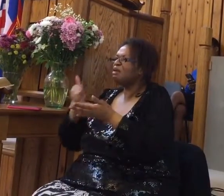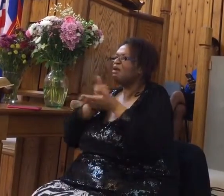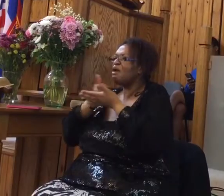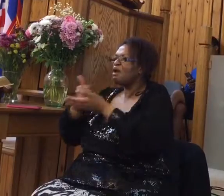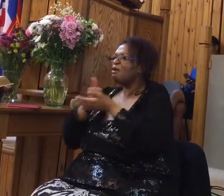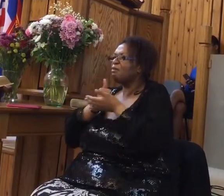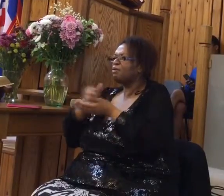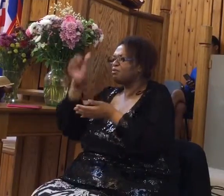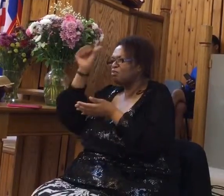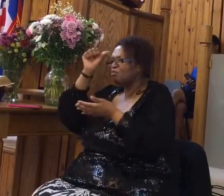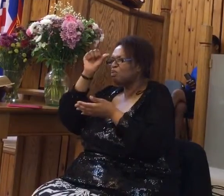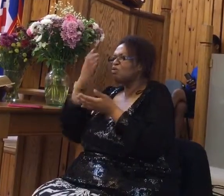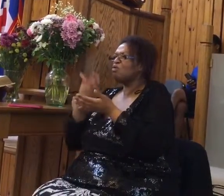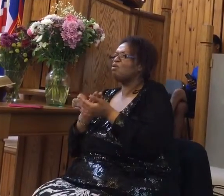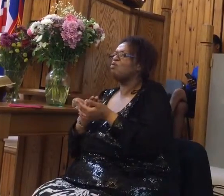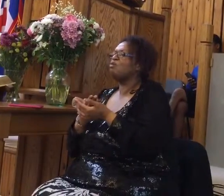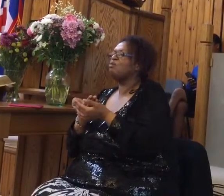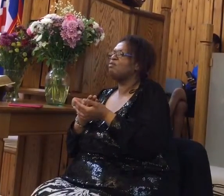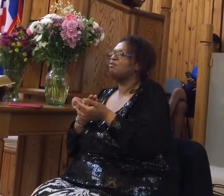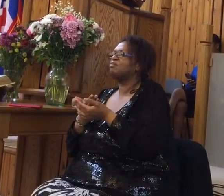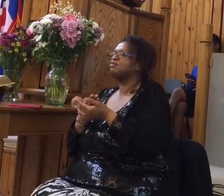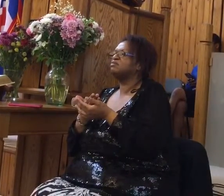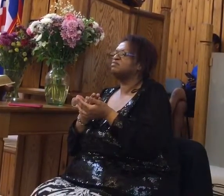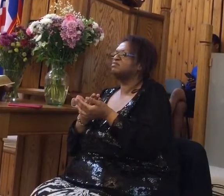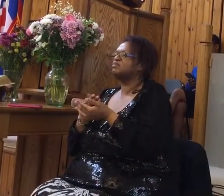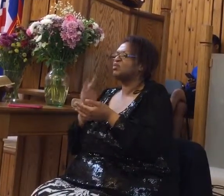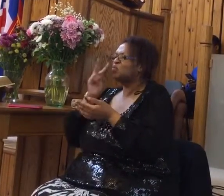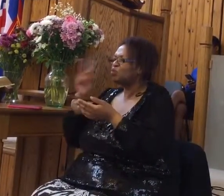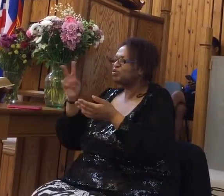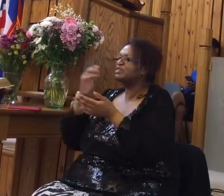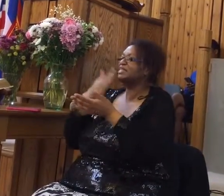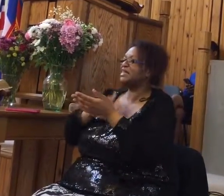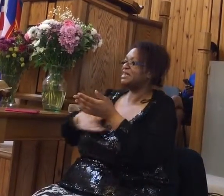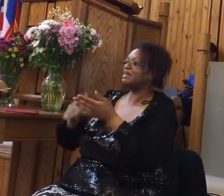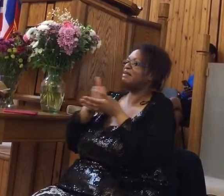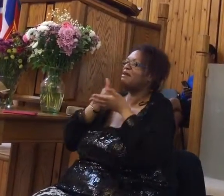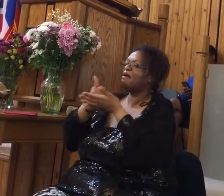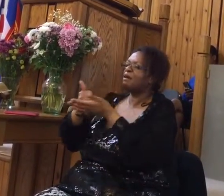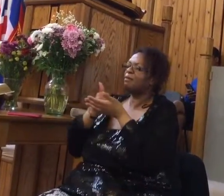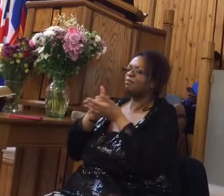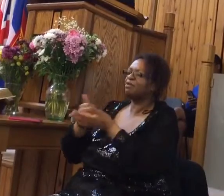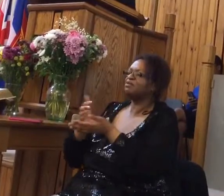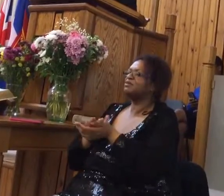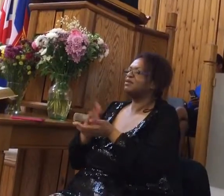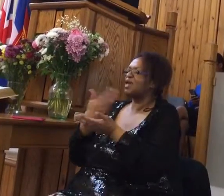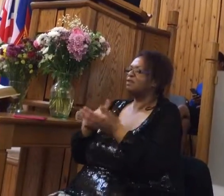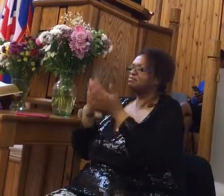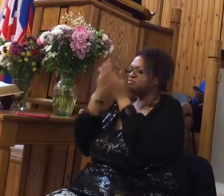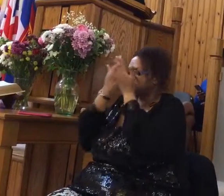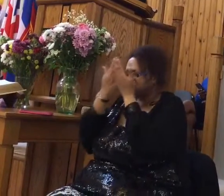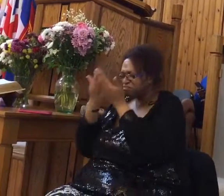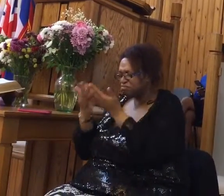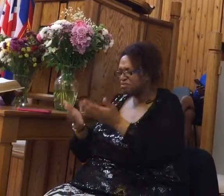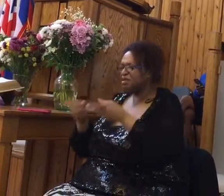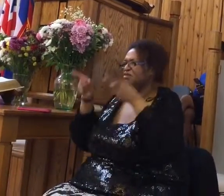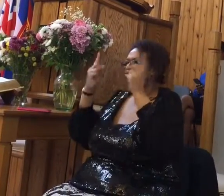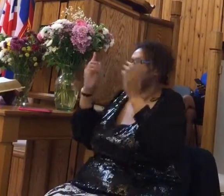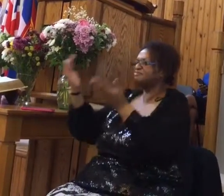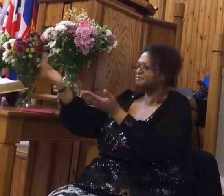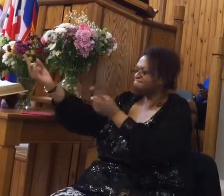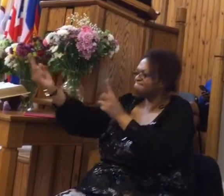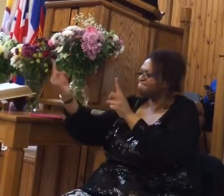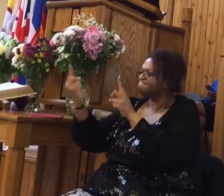make us know who actually needs our help, and help us to be a servant to those people so that we can draw